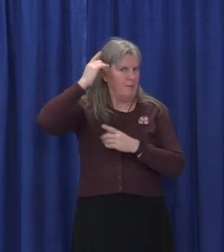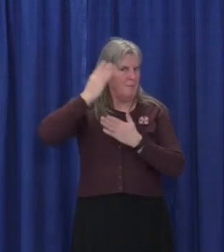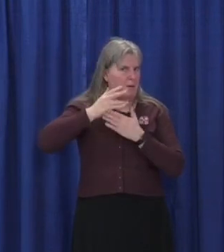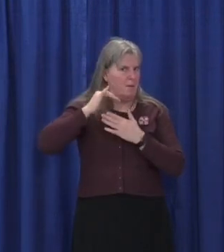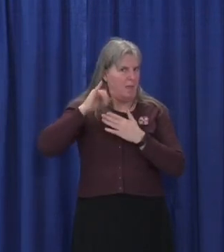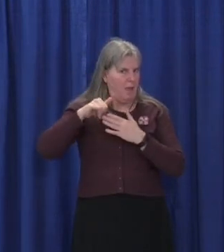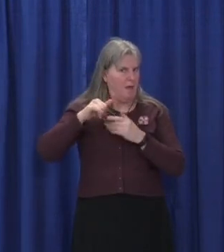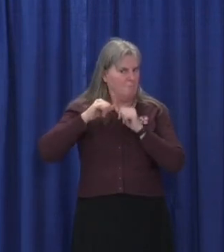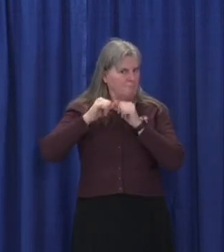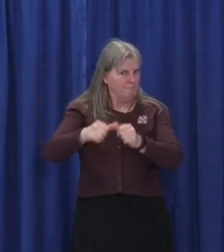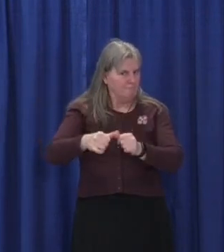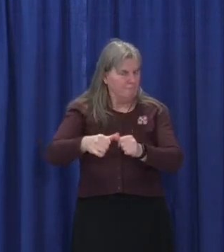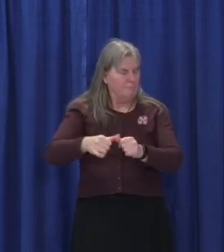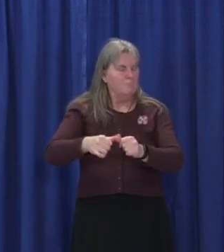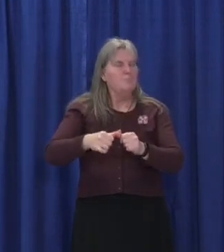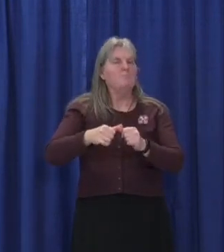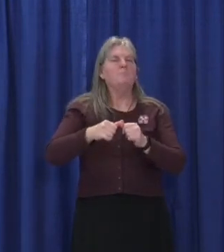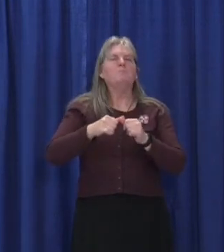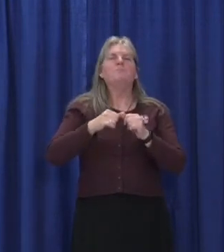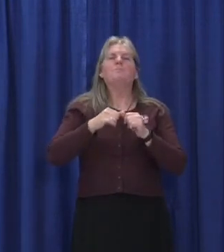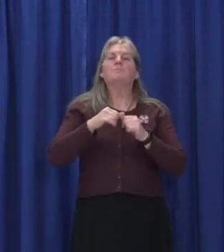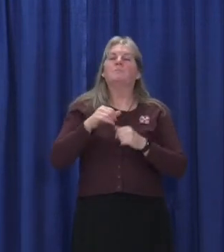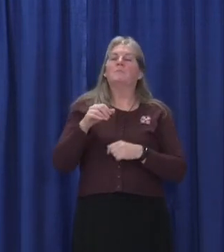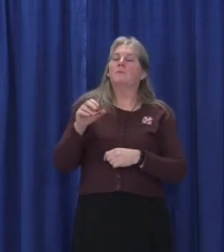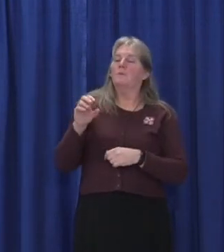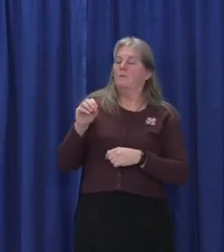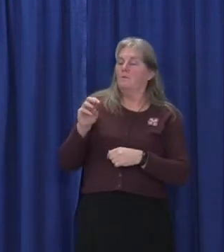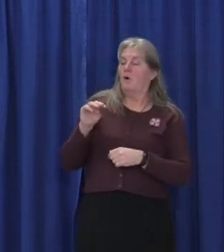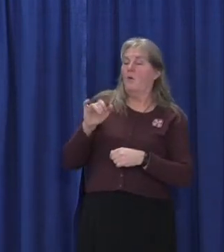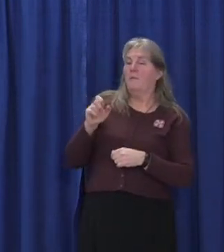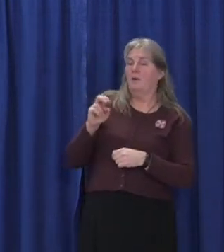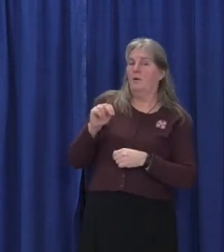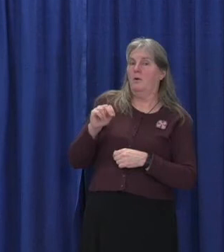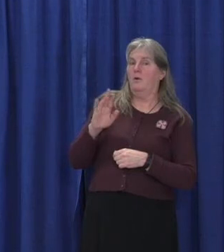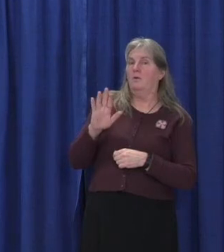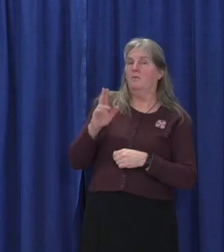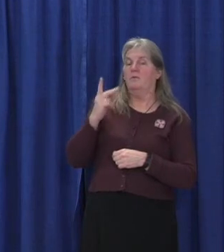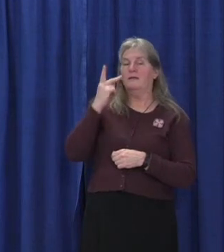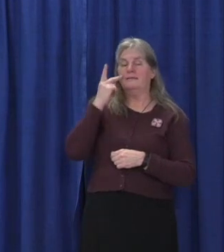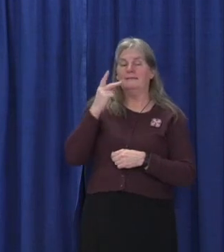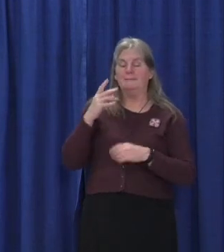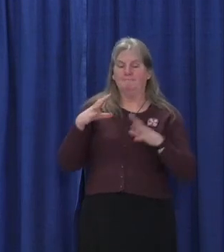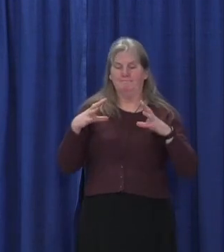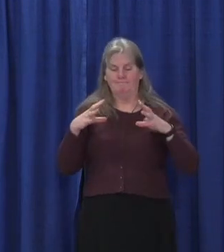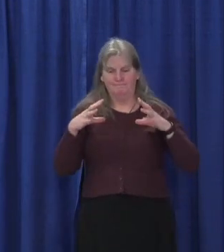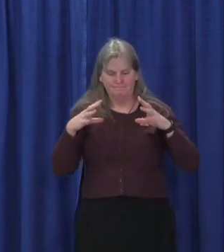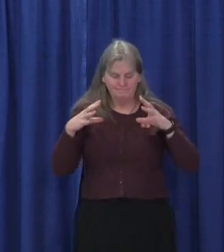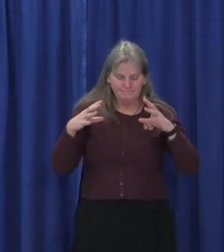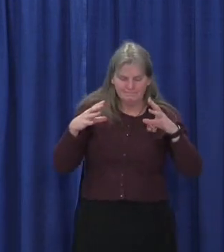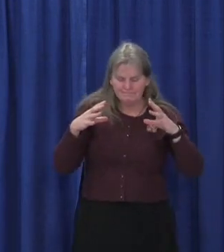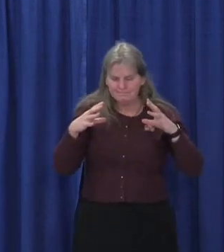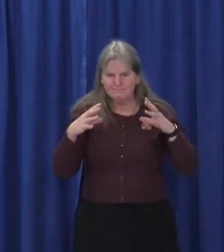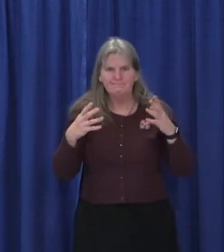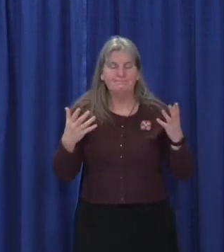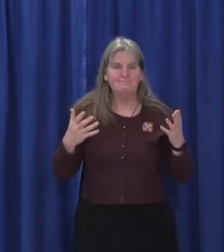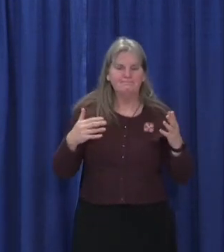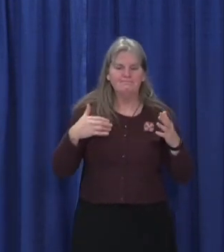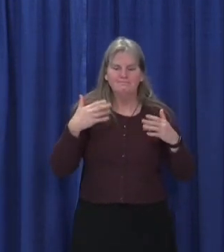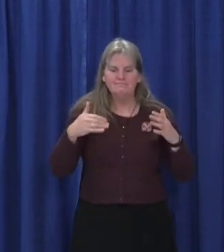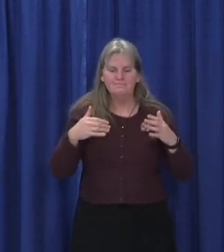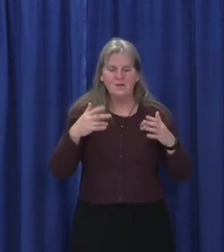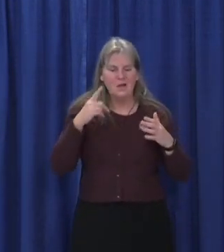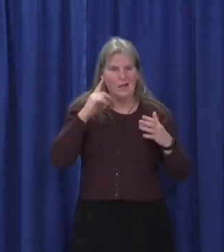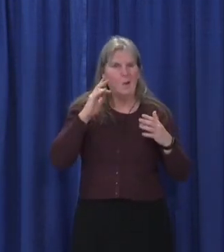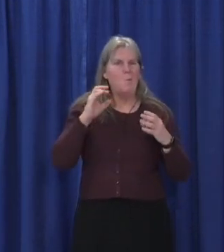Really, what we will see with Omicron is looking into a crystal ball. It's clear that this variant is